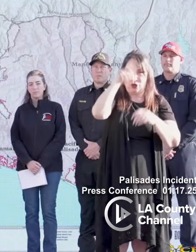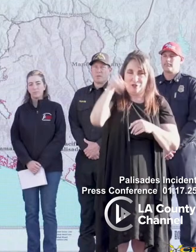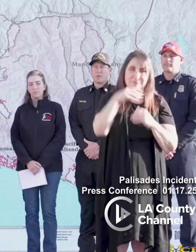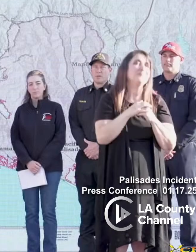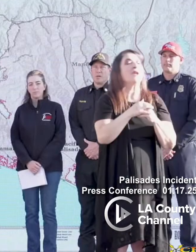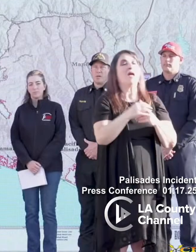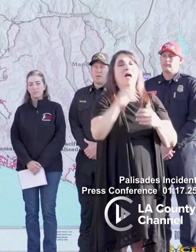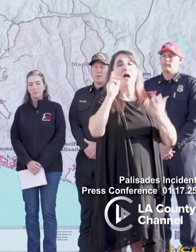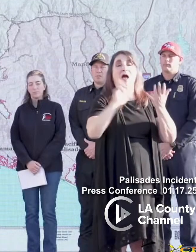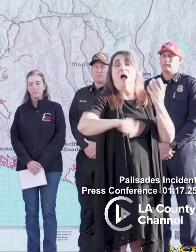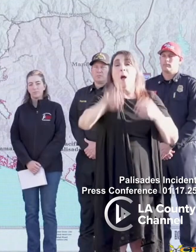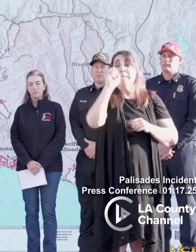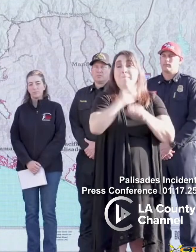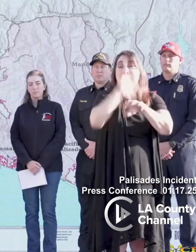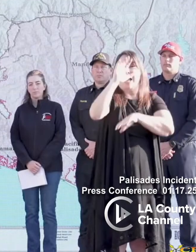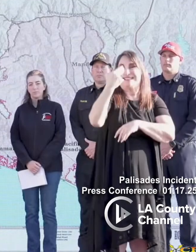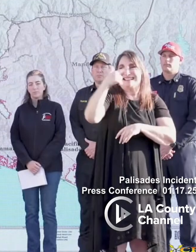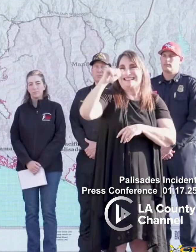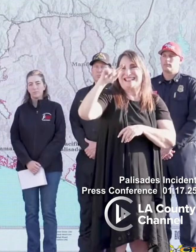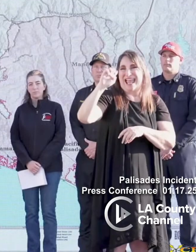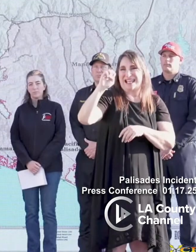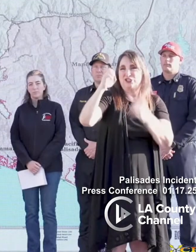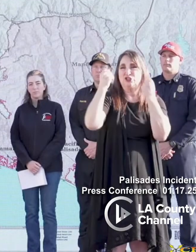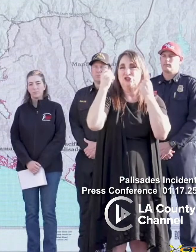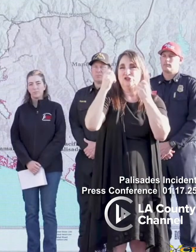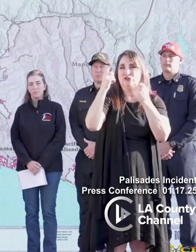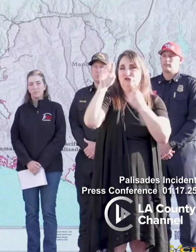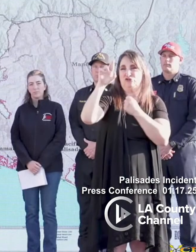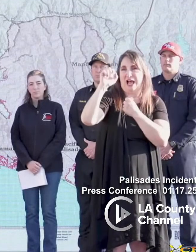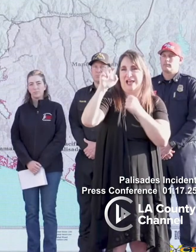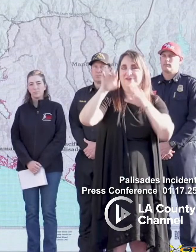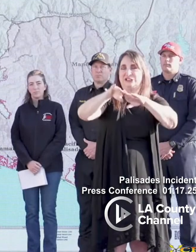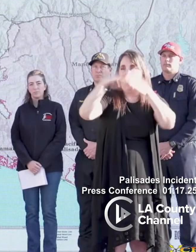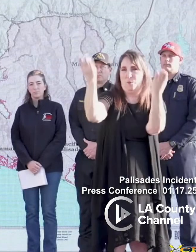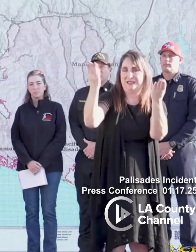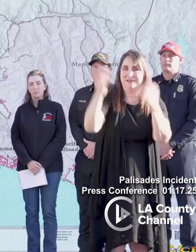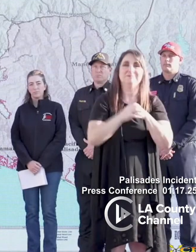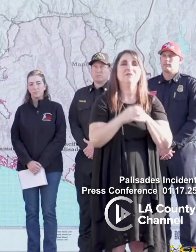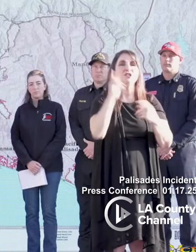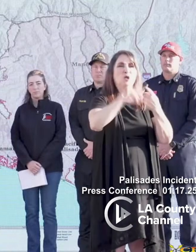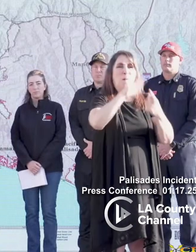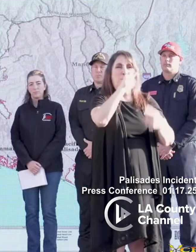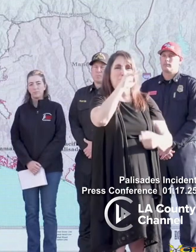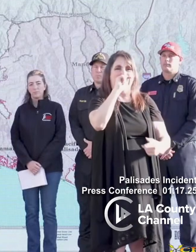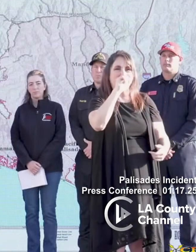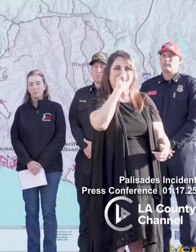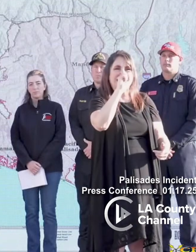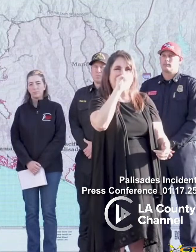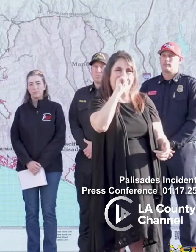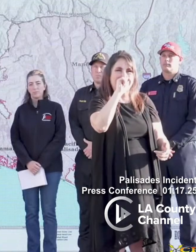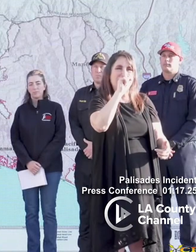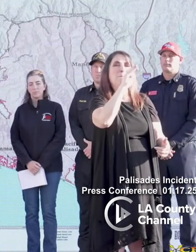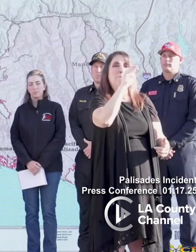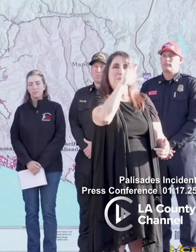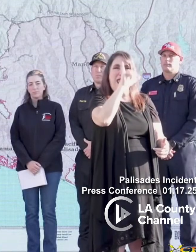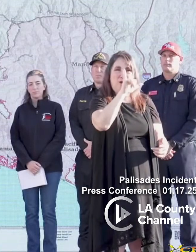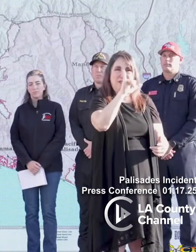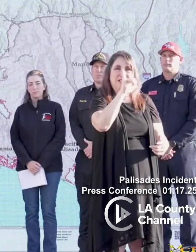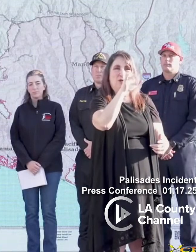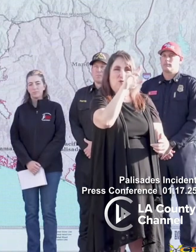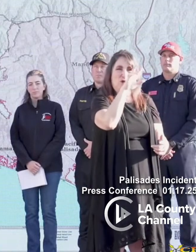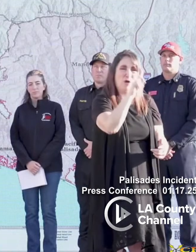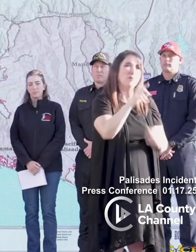open. Promontory Road to Mount St. Mary's Fire Road. Mission Canyon Open